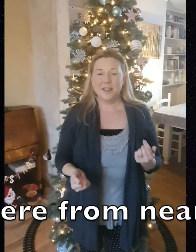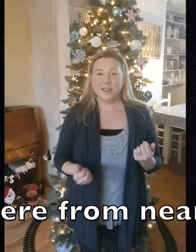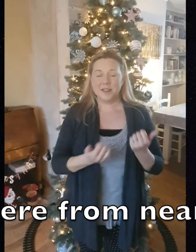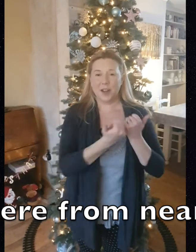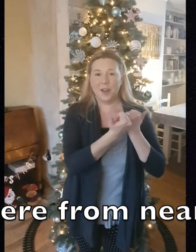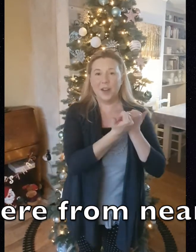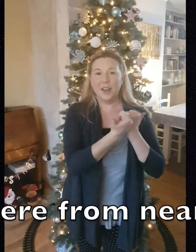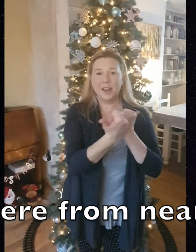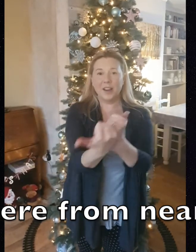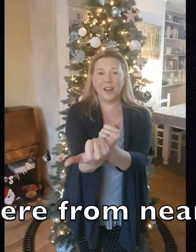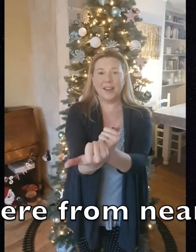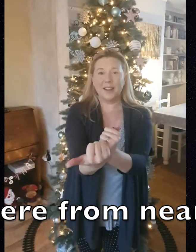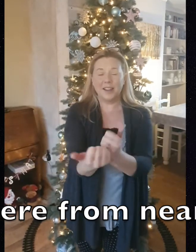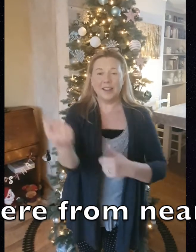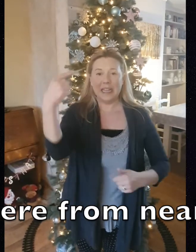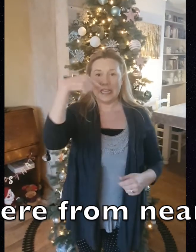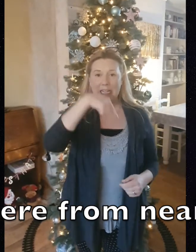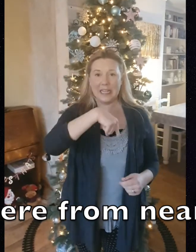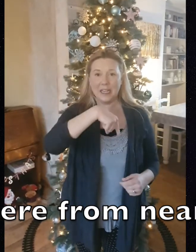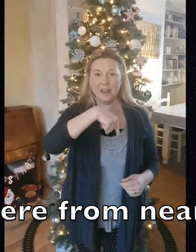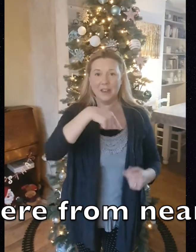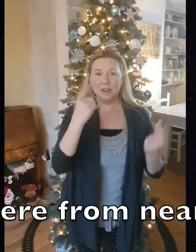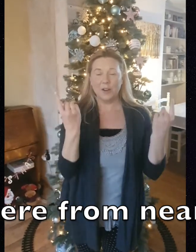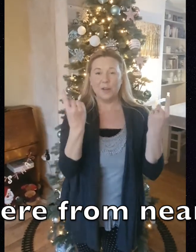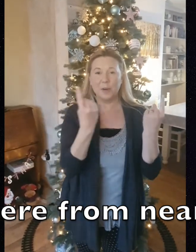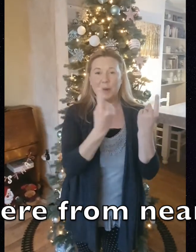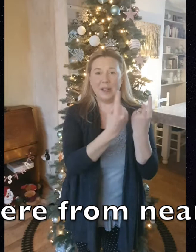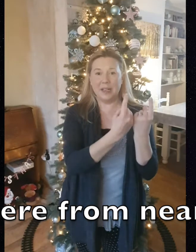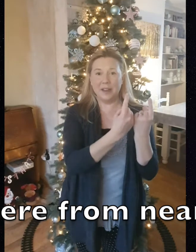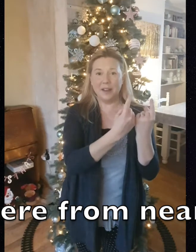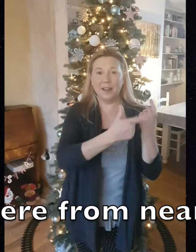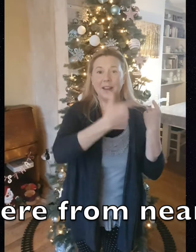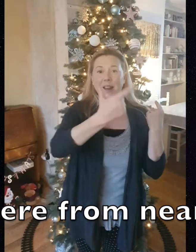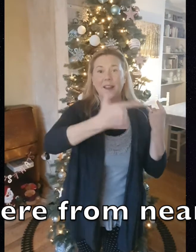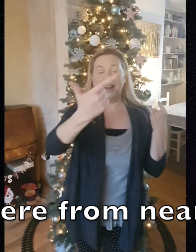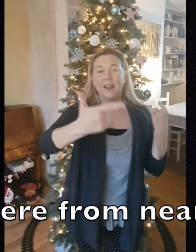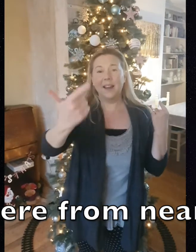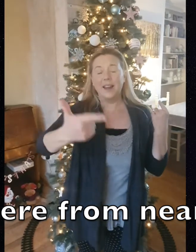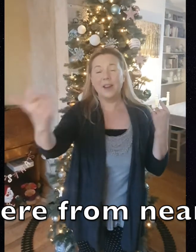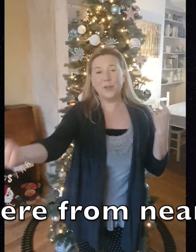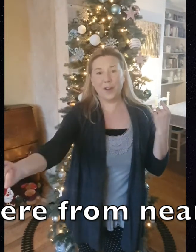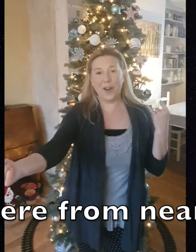So guided here from near and far.